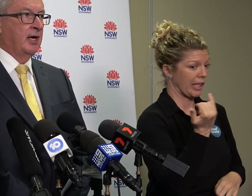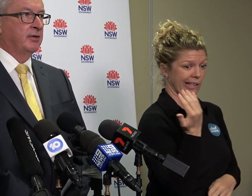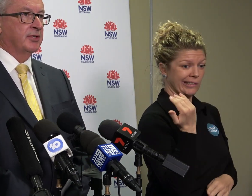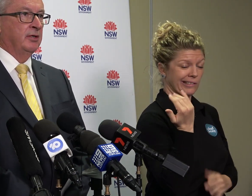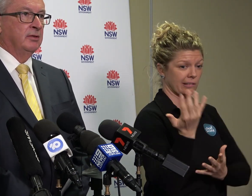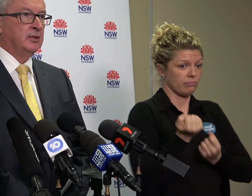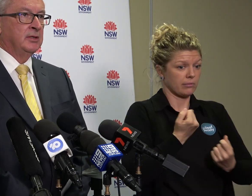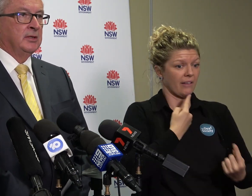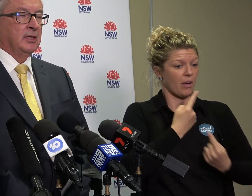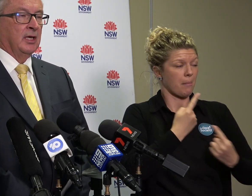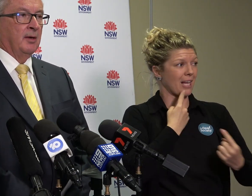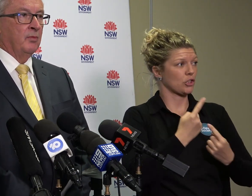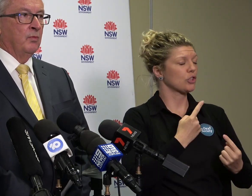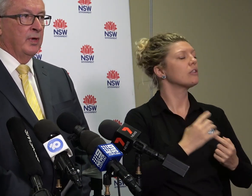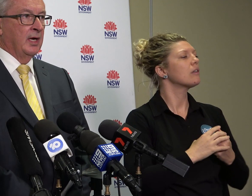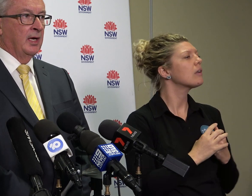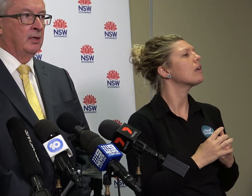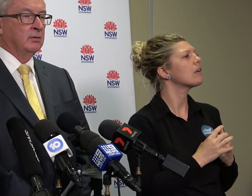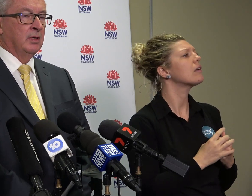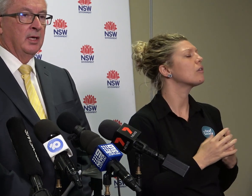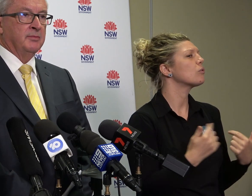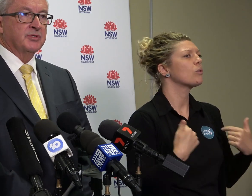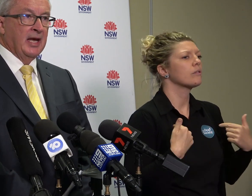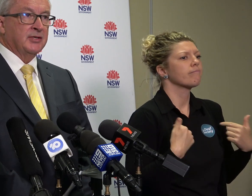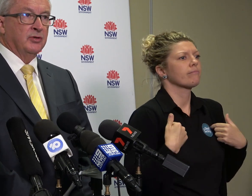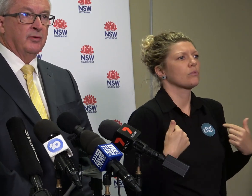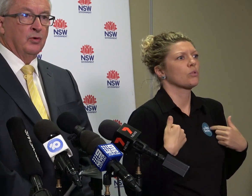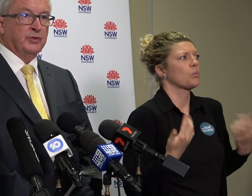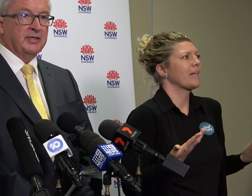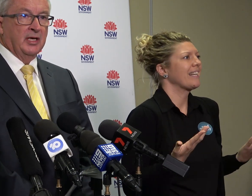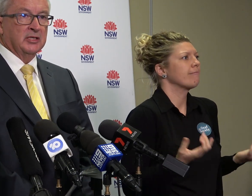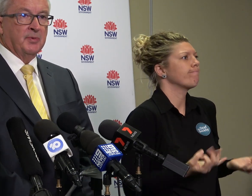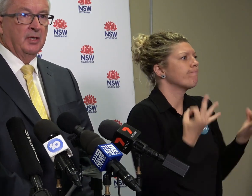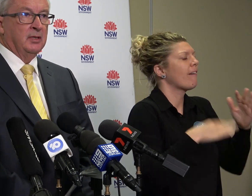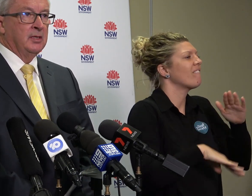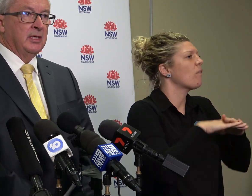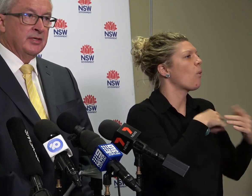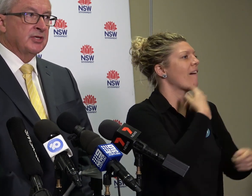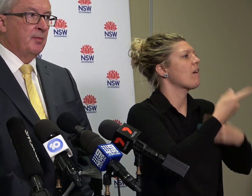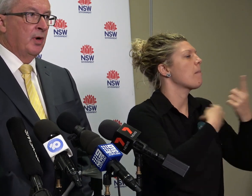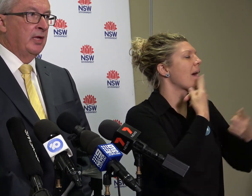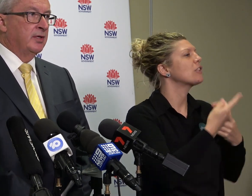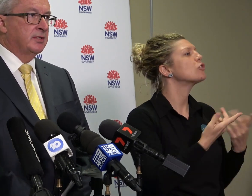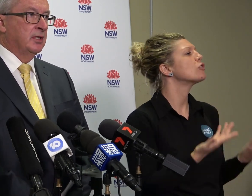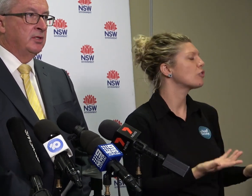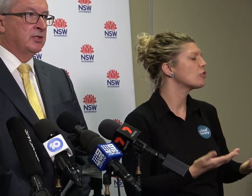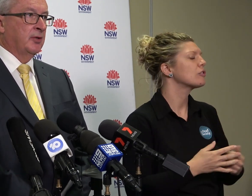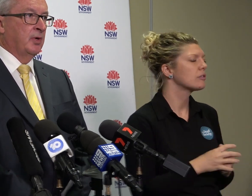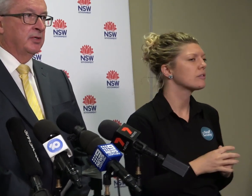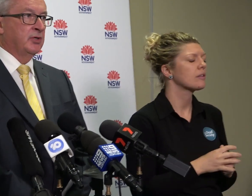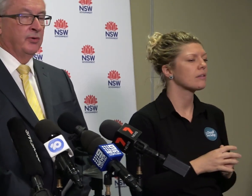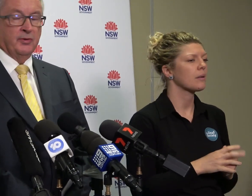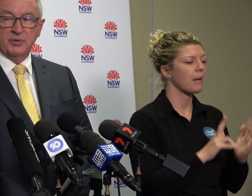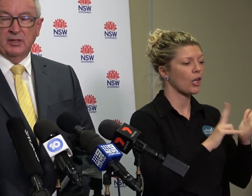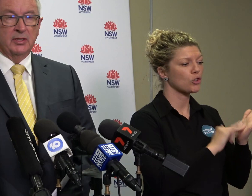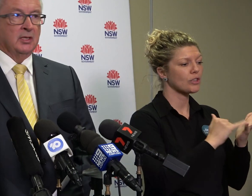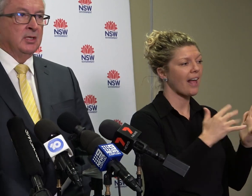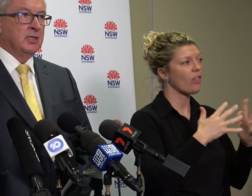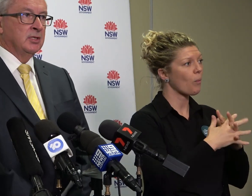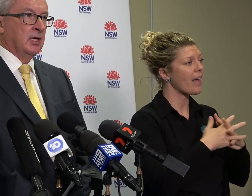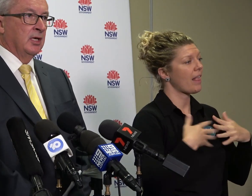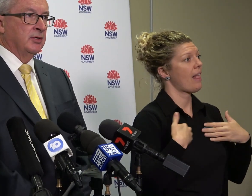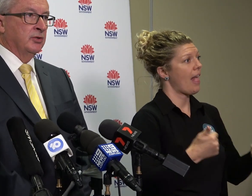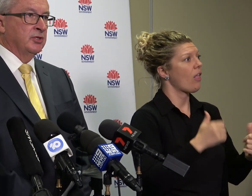the last hour or so, we are scant on all details, but in the same way that New South Wales Health,